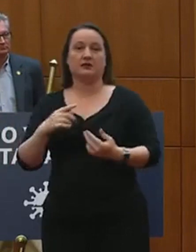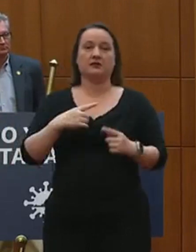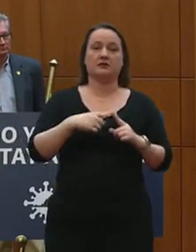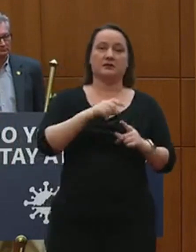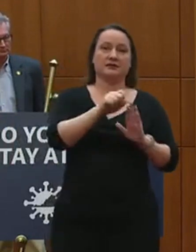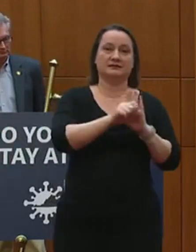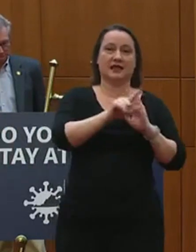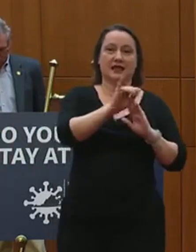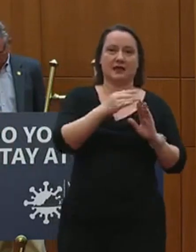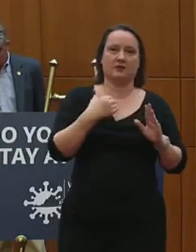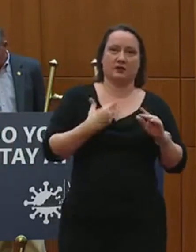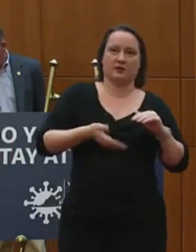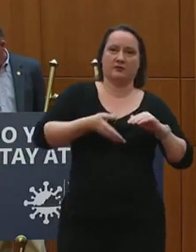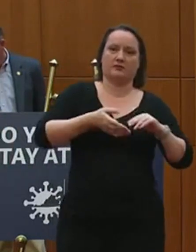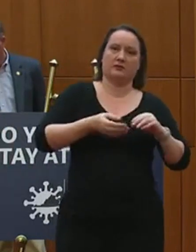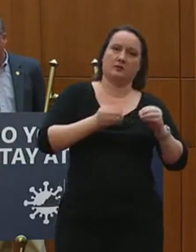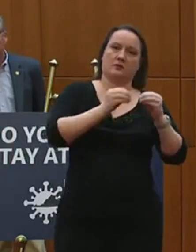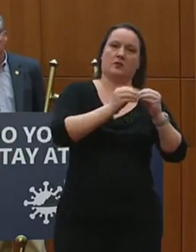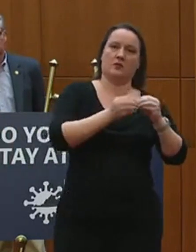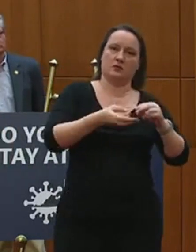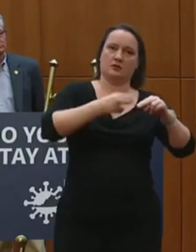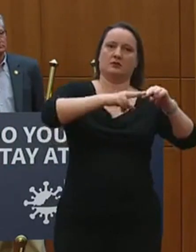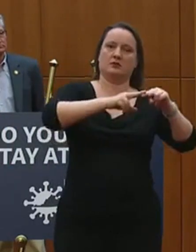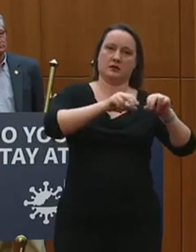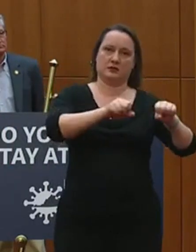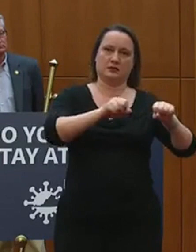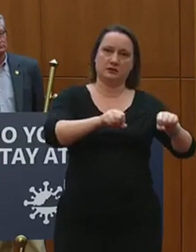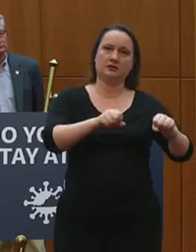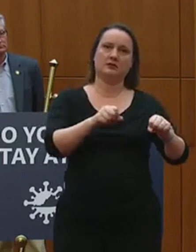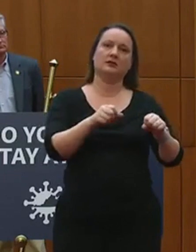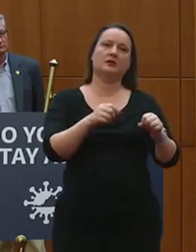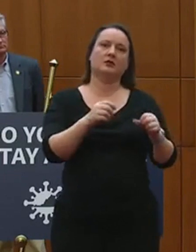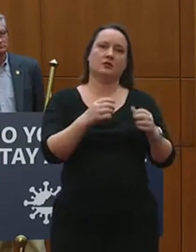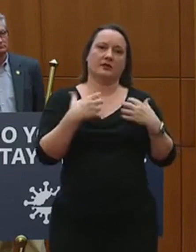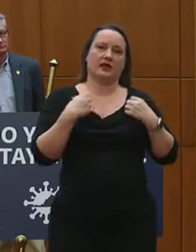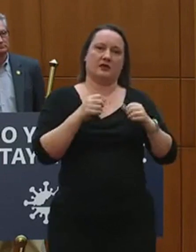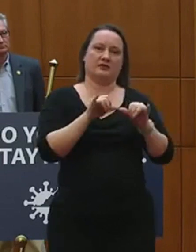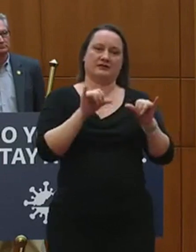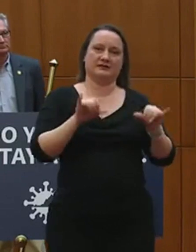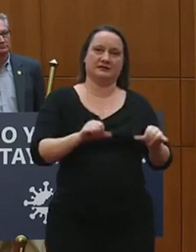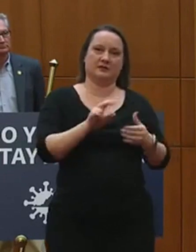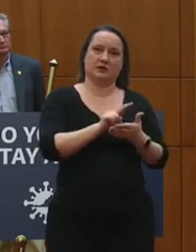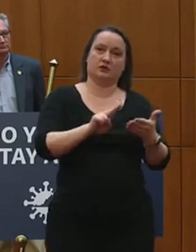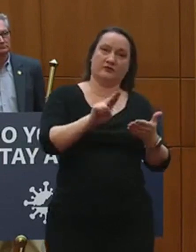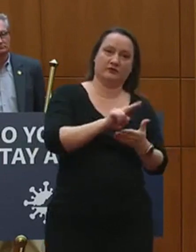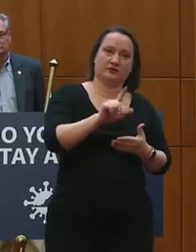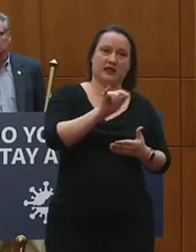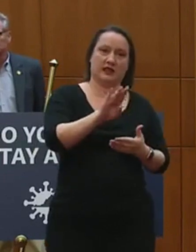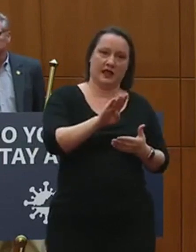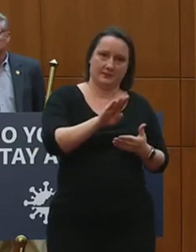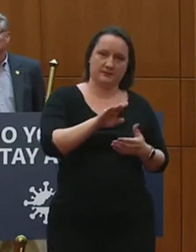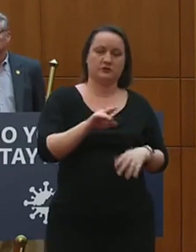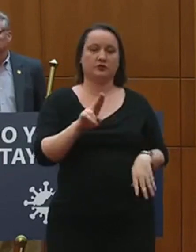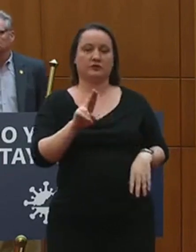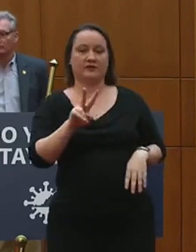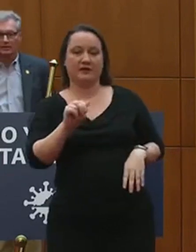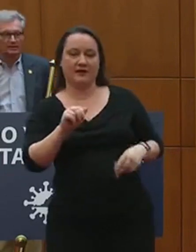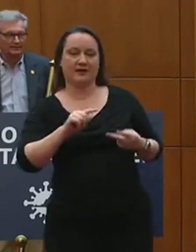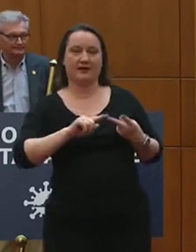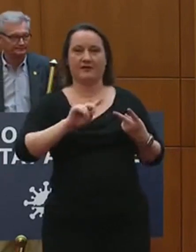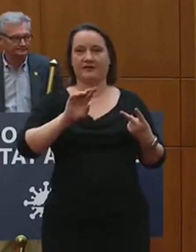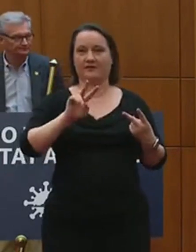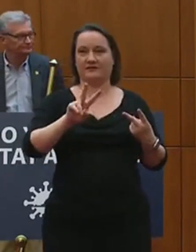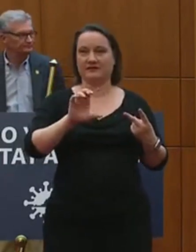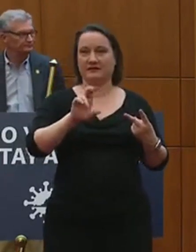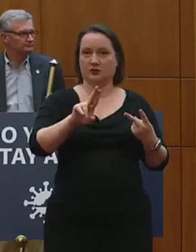and capability and capacity in health system and university laboratories. So UVA as well as VCU